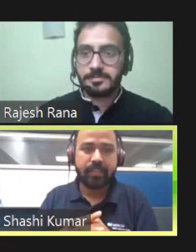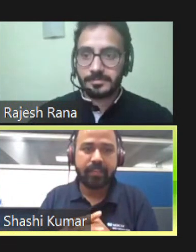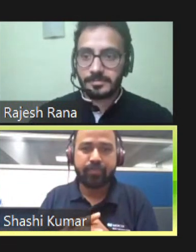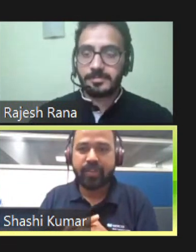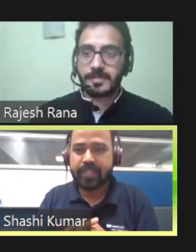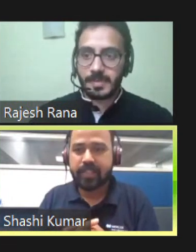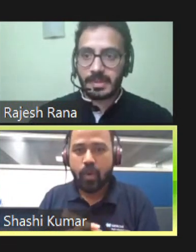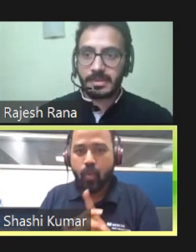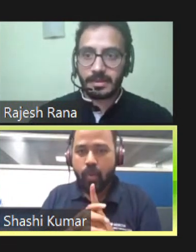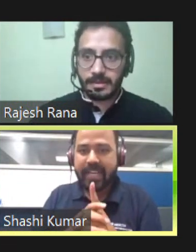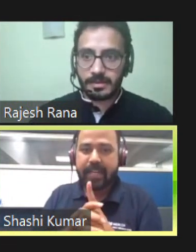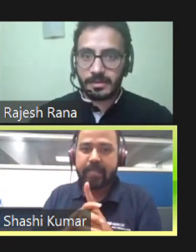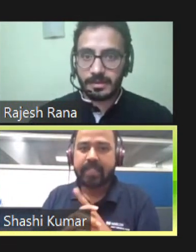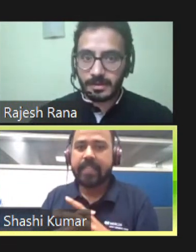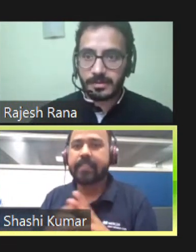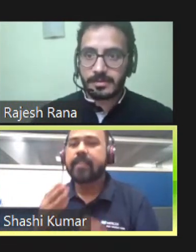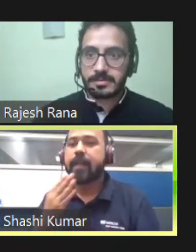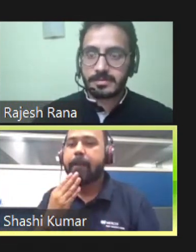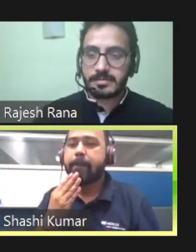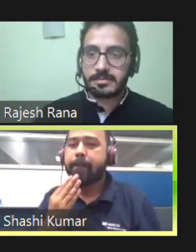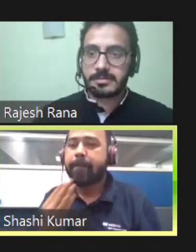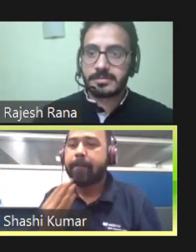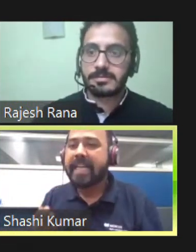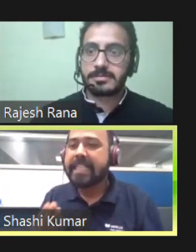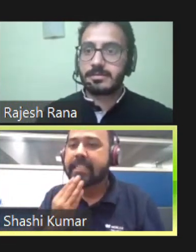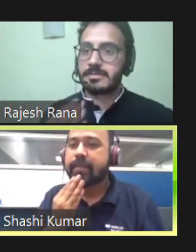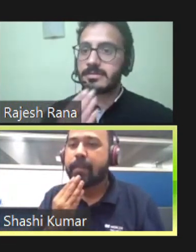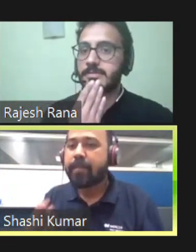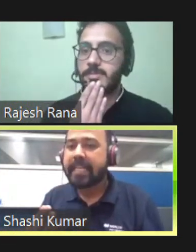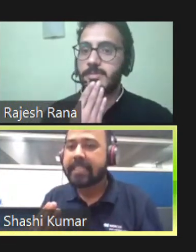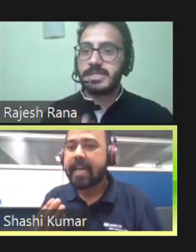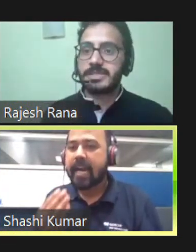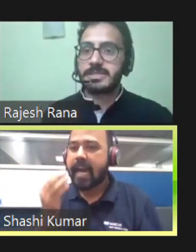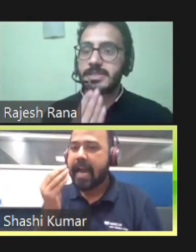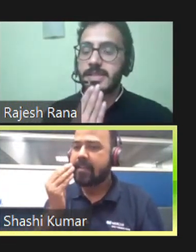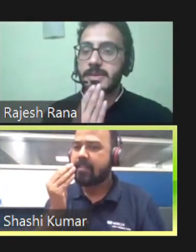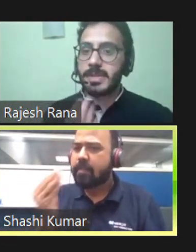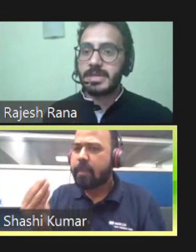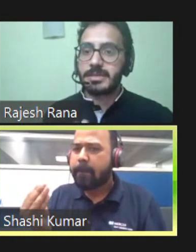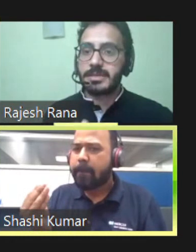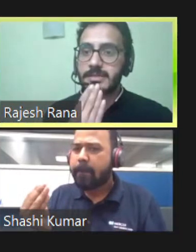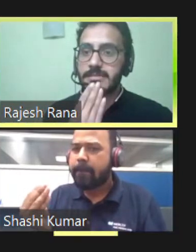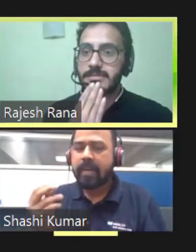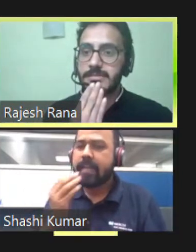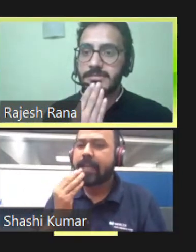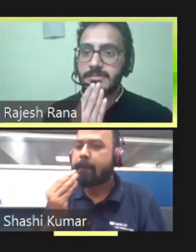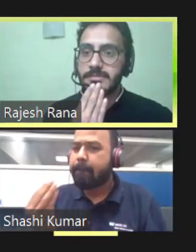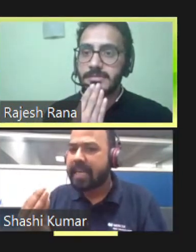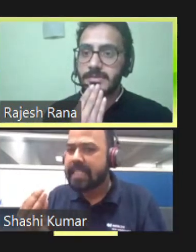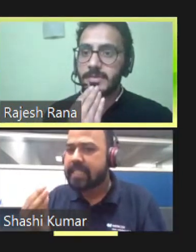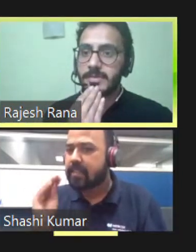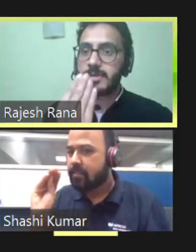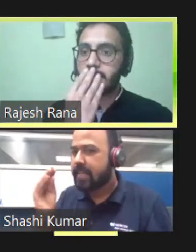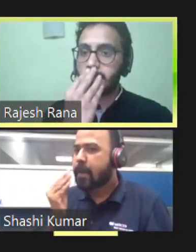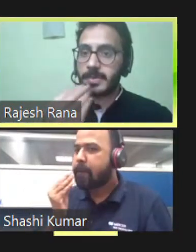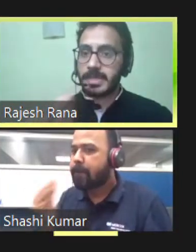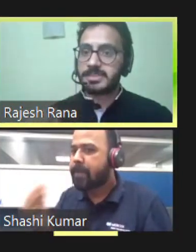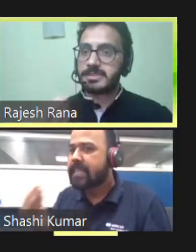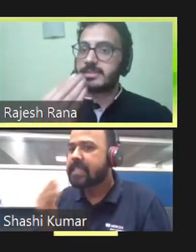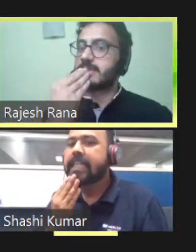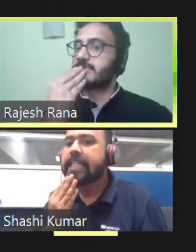Sign Language. First, one image is please, and please. Like please,